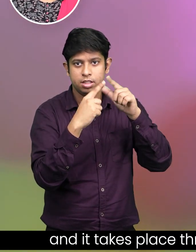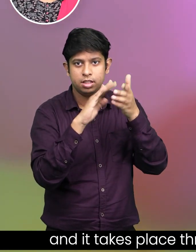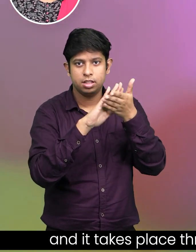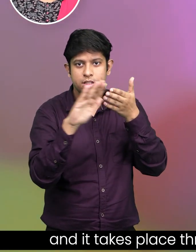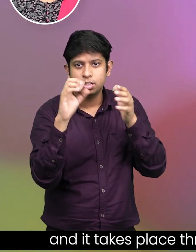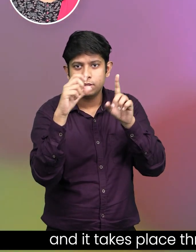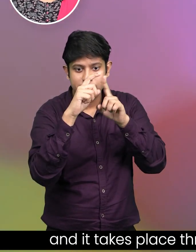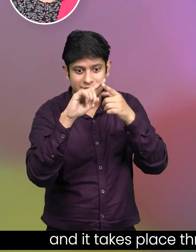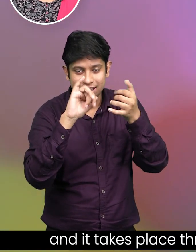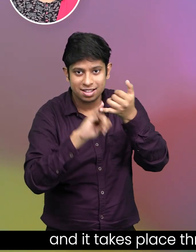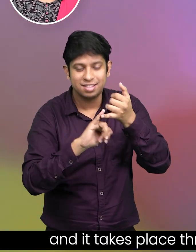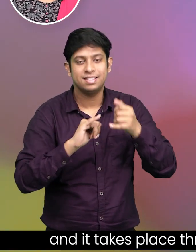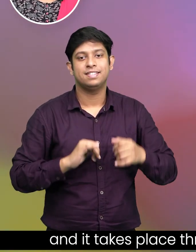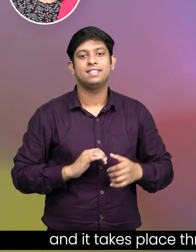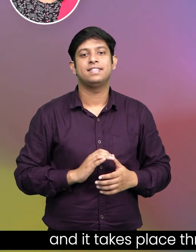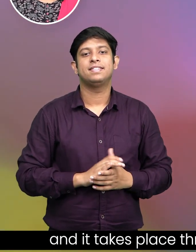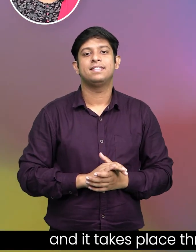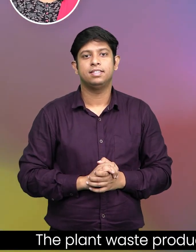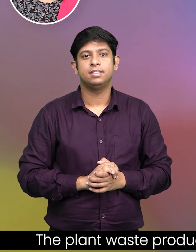hydrathoids.